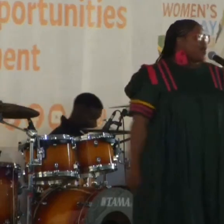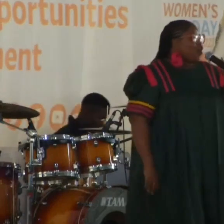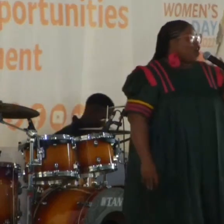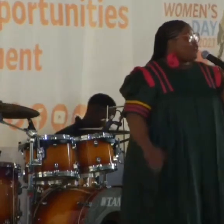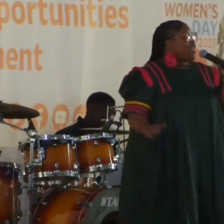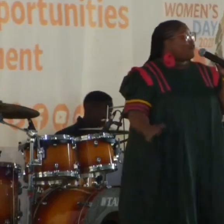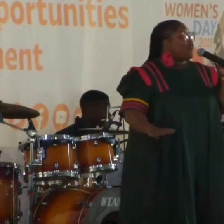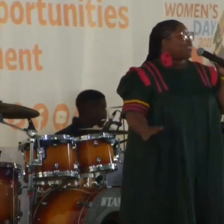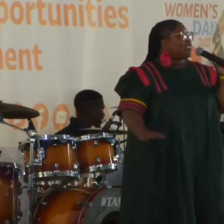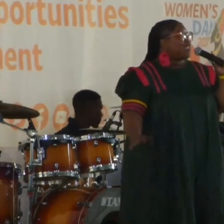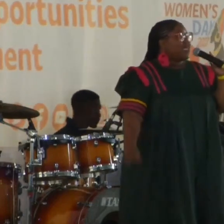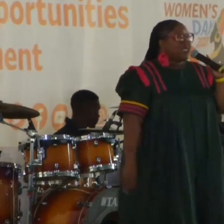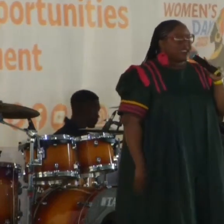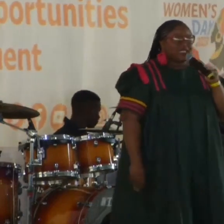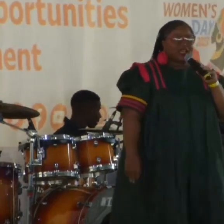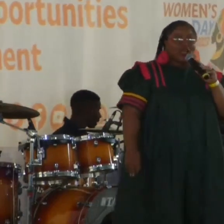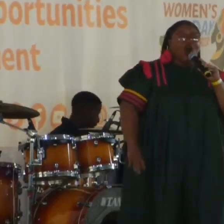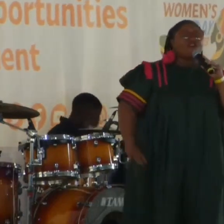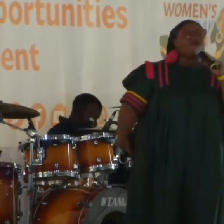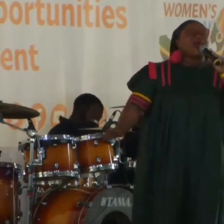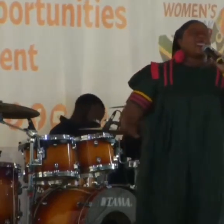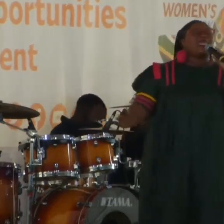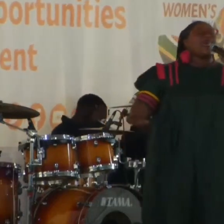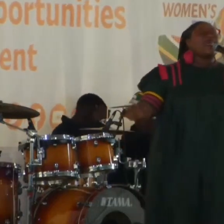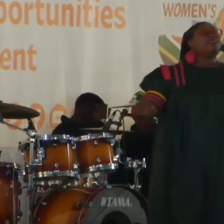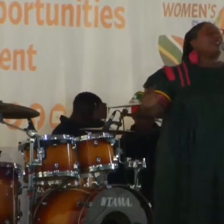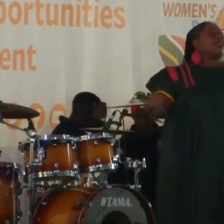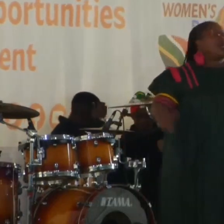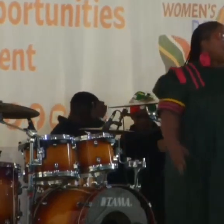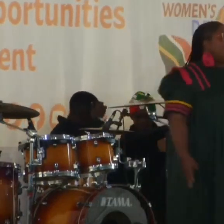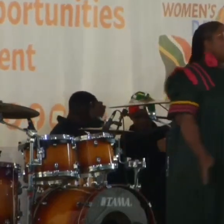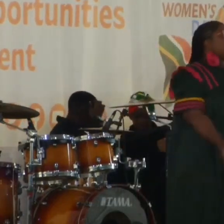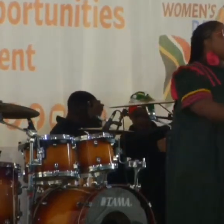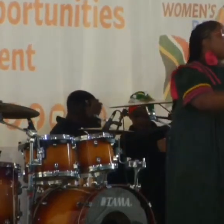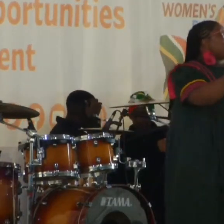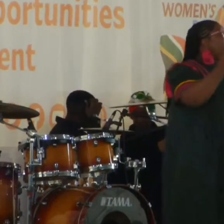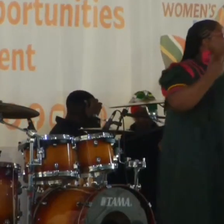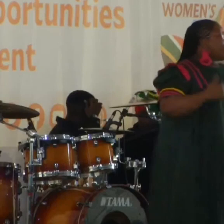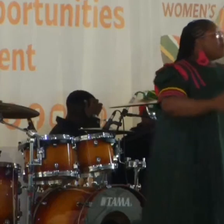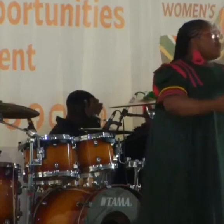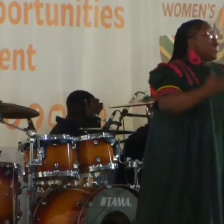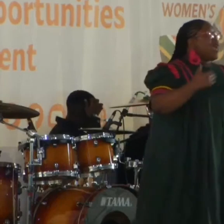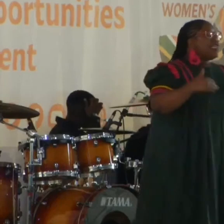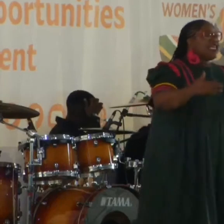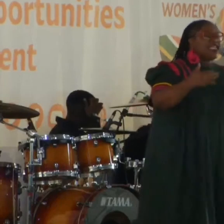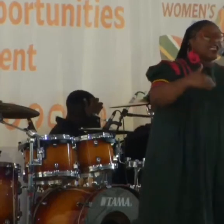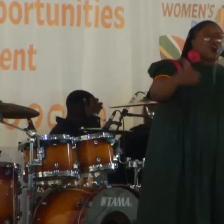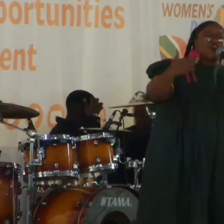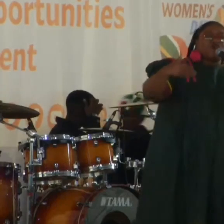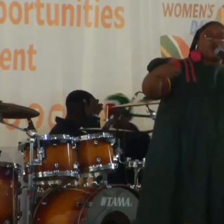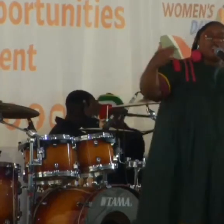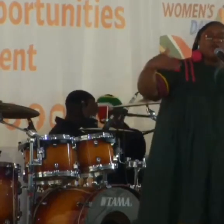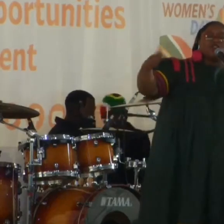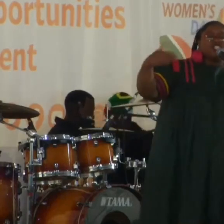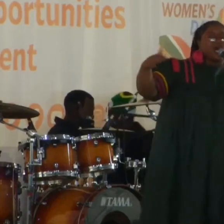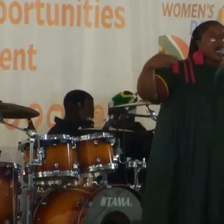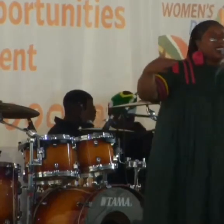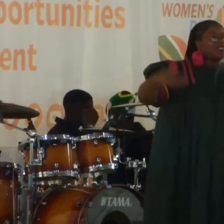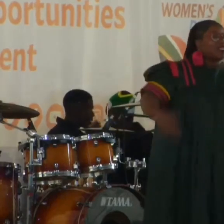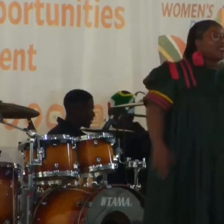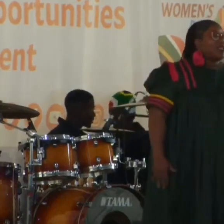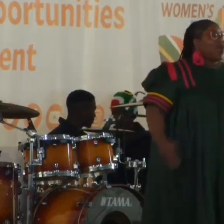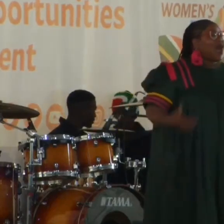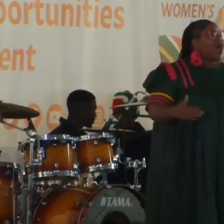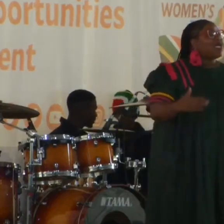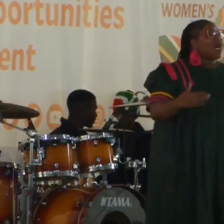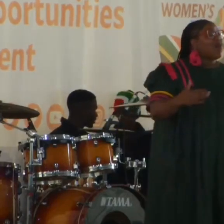Jinga, of Nefertiti, of Makeda. I come from a lineage of Queen